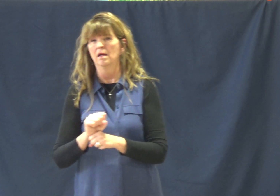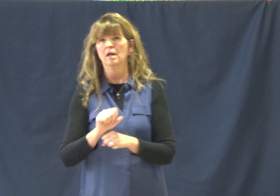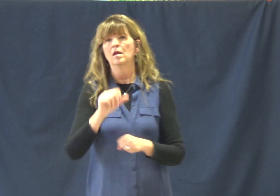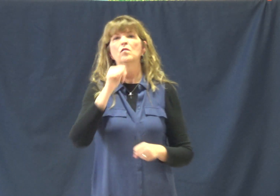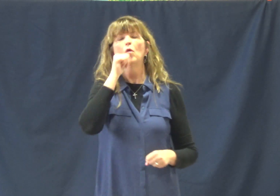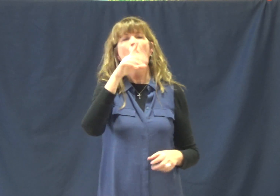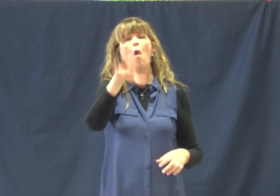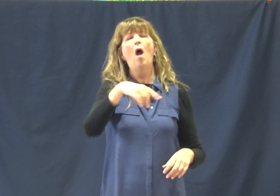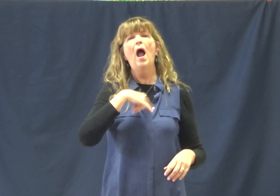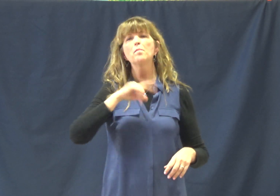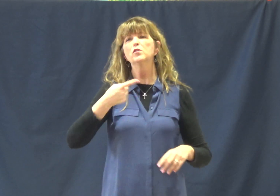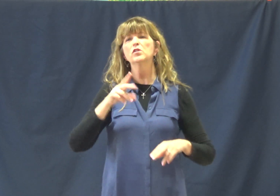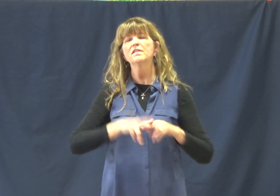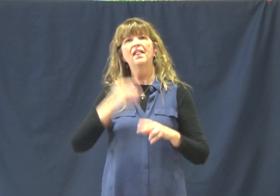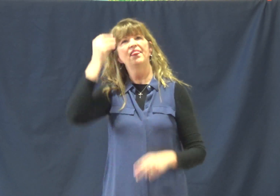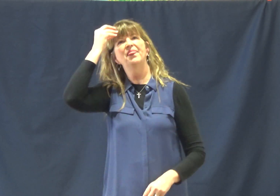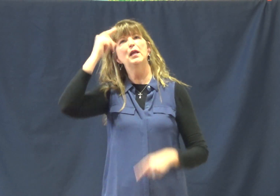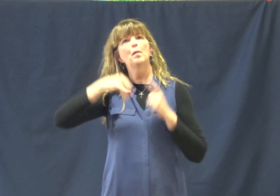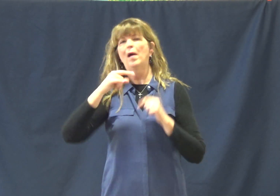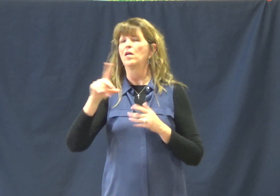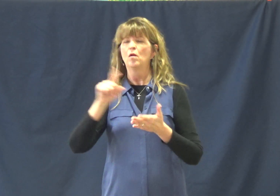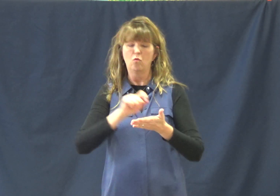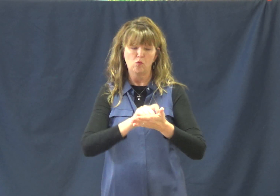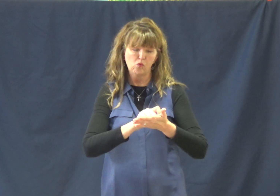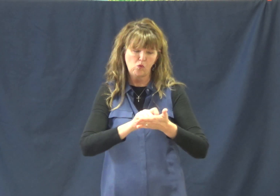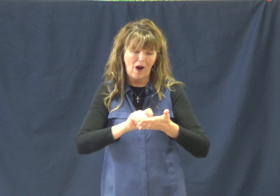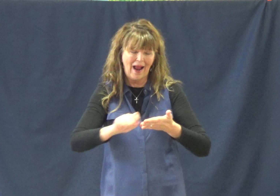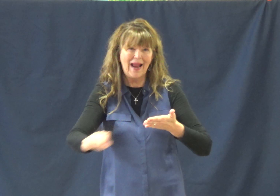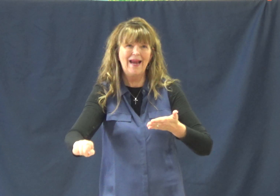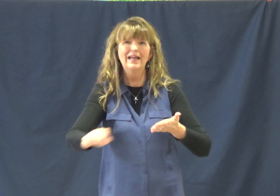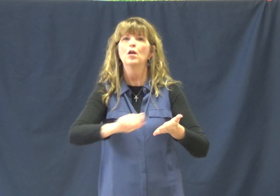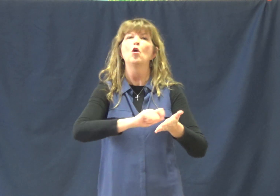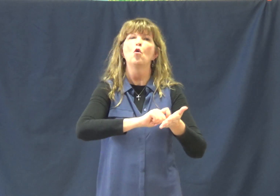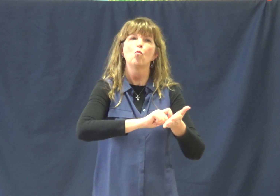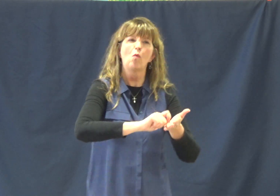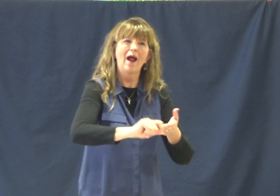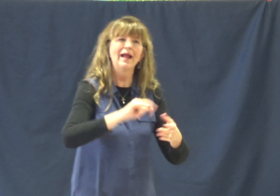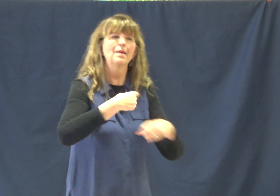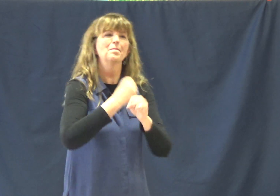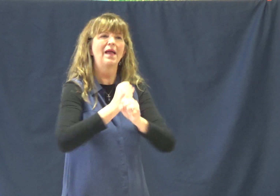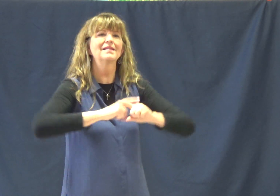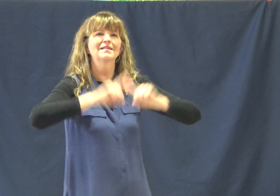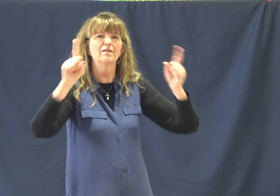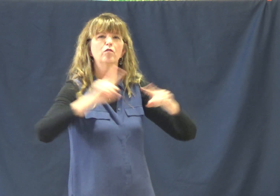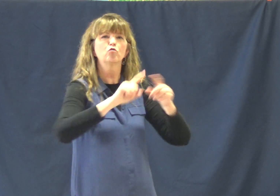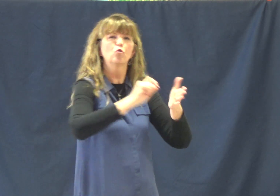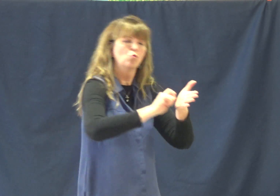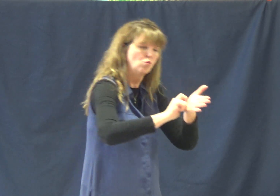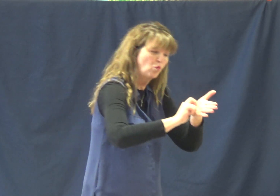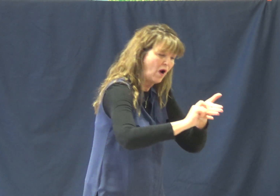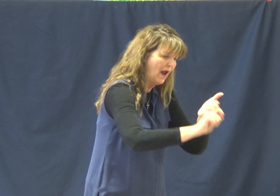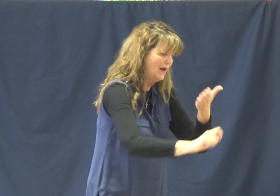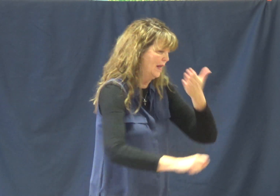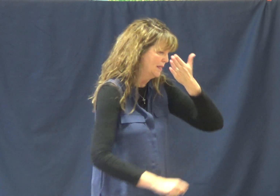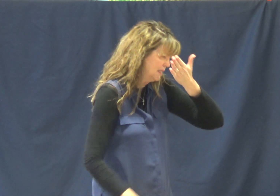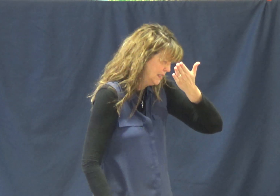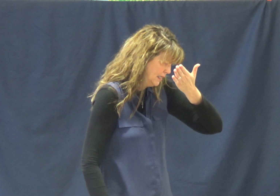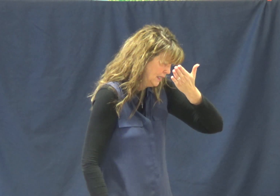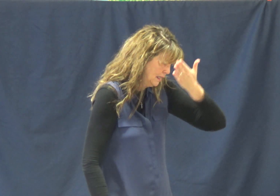habit. Just don't say, I'll just think about it. No, I want you to actually write it. Writing it makes